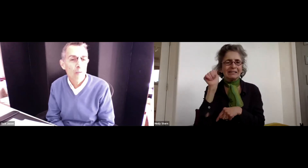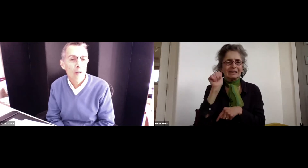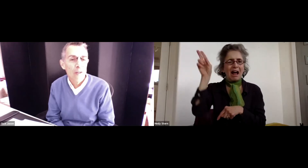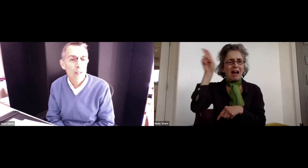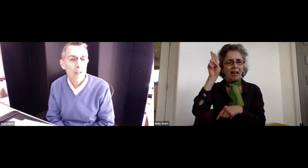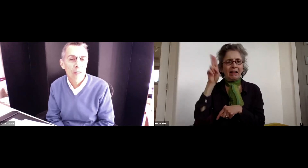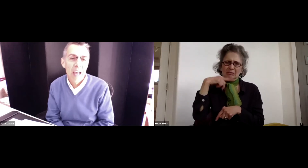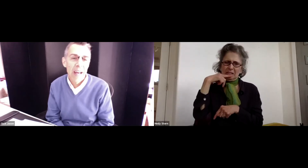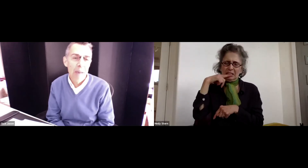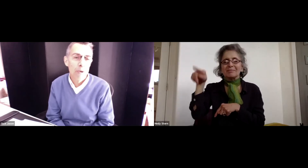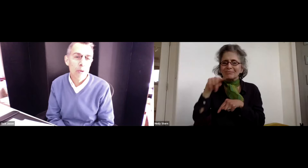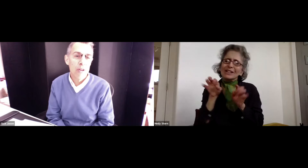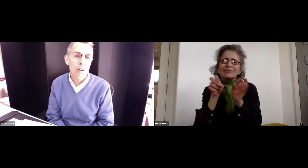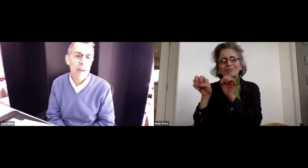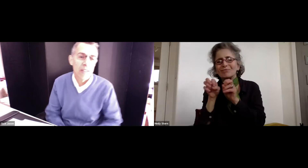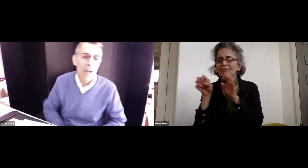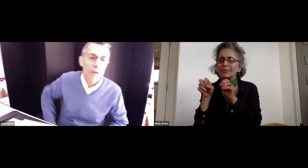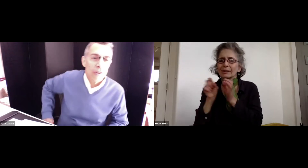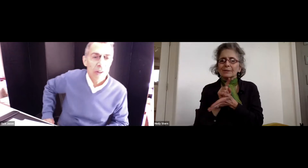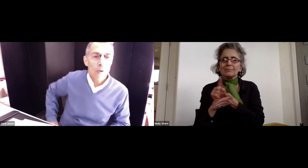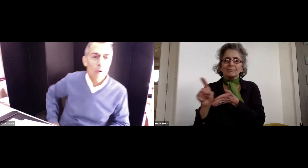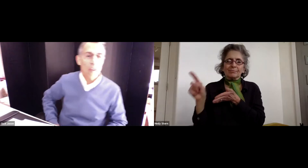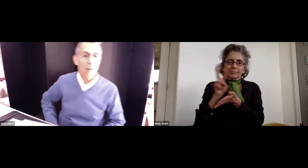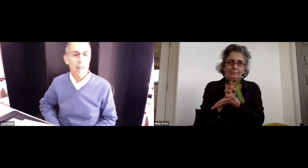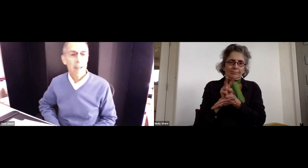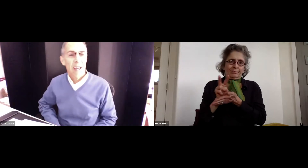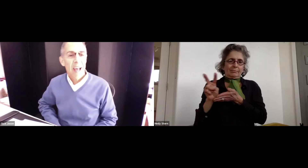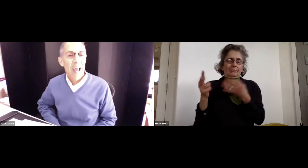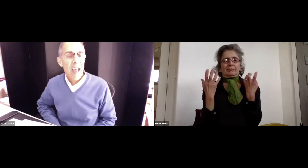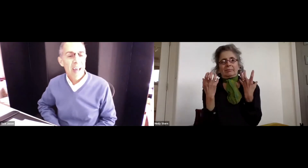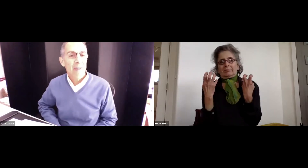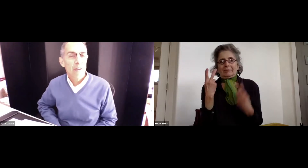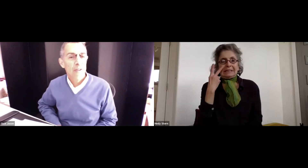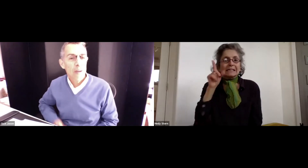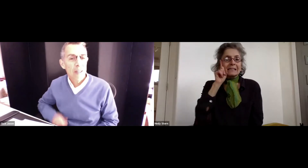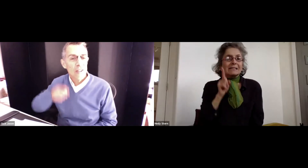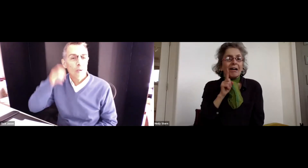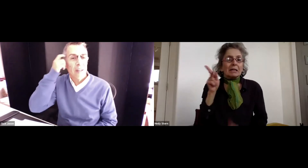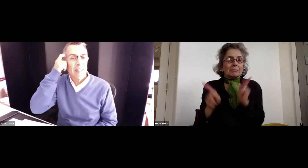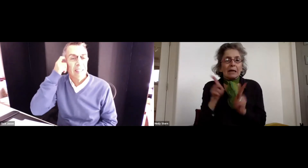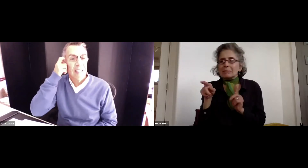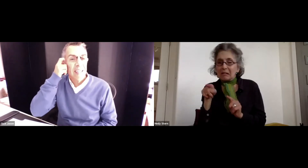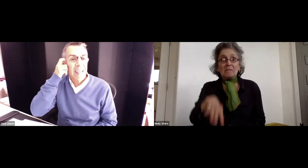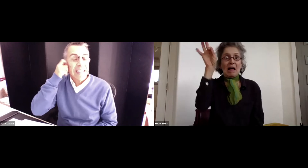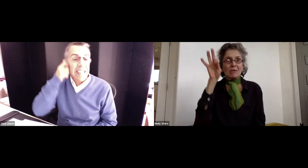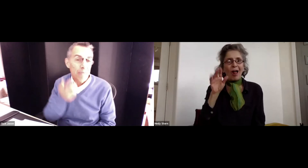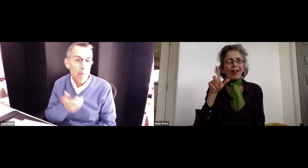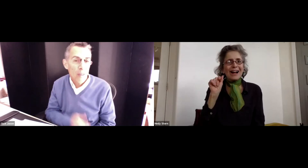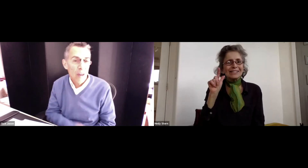her sister, and they had a happy reunion. Her aunts and uncles were all hearing. And after a few weeks, she wanted to see deaf people there. And